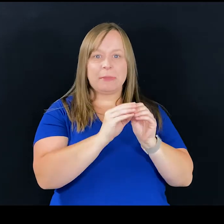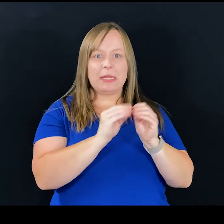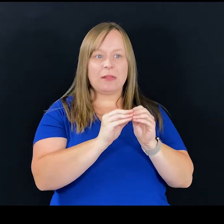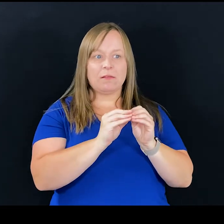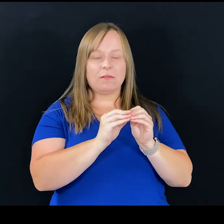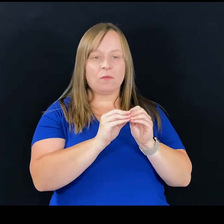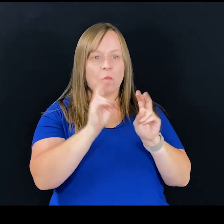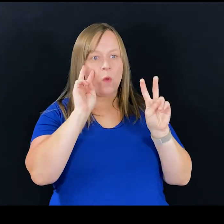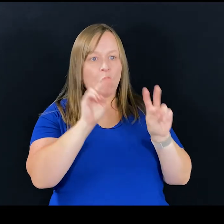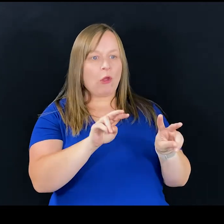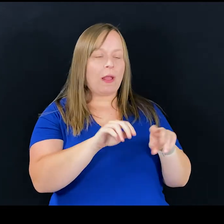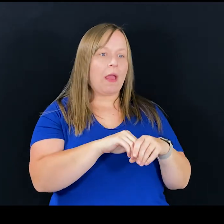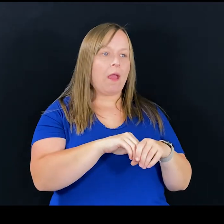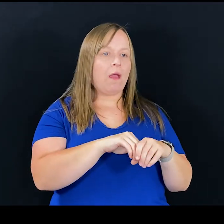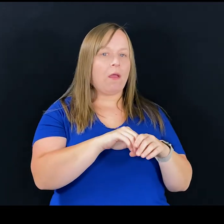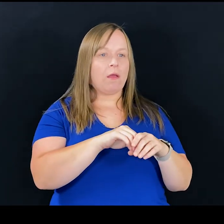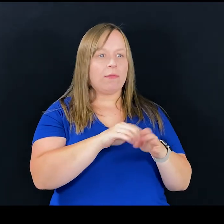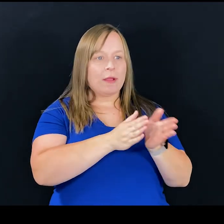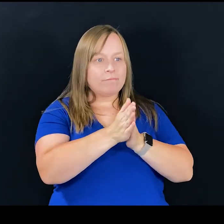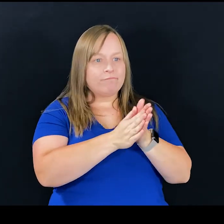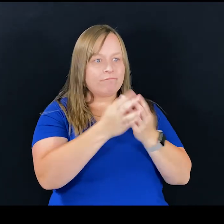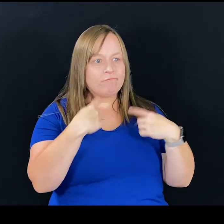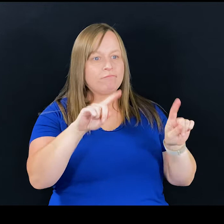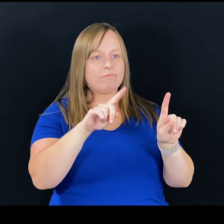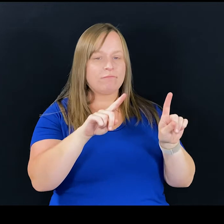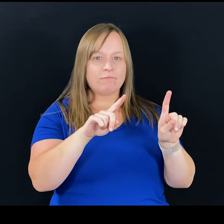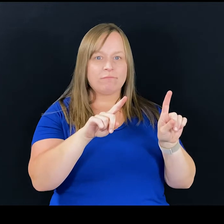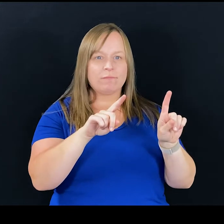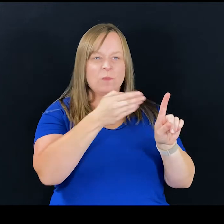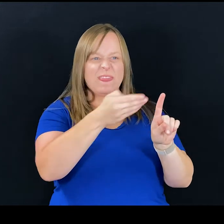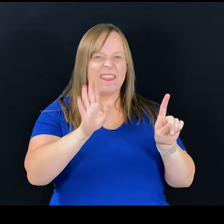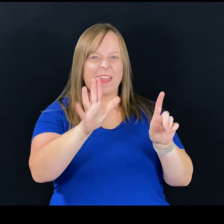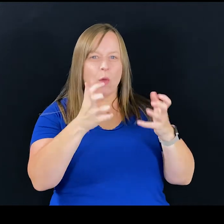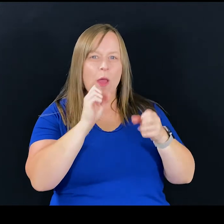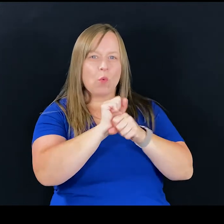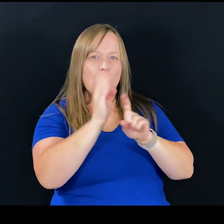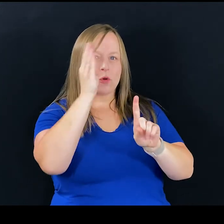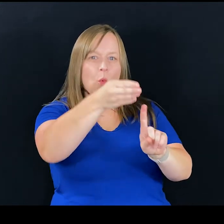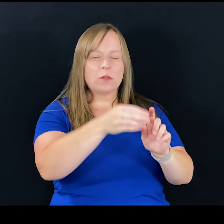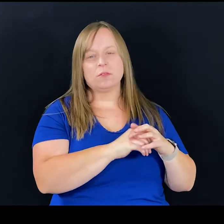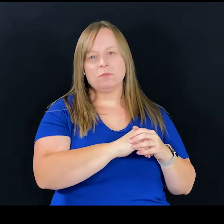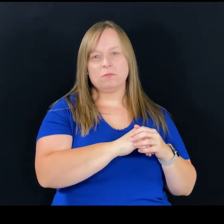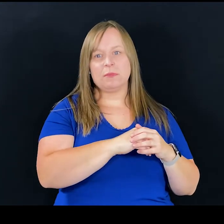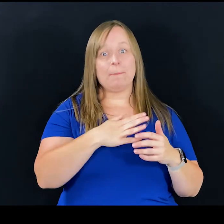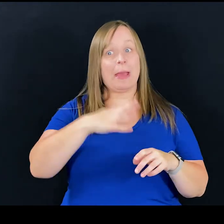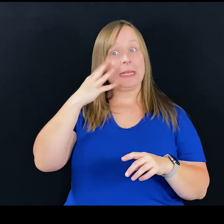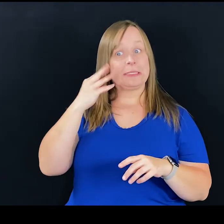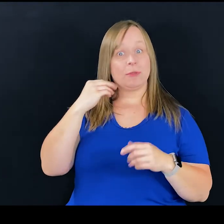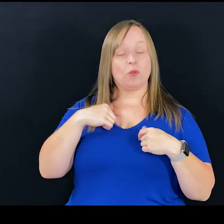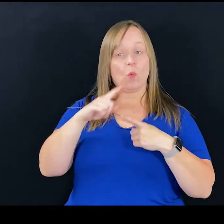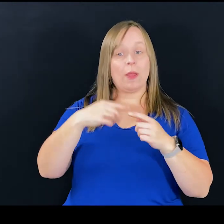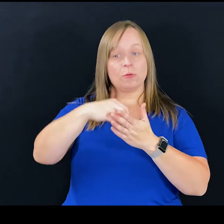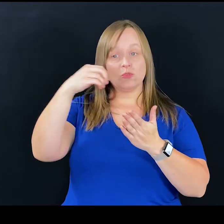these meetings because we're looking at kids' volition and initiative towards things that they want to work towards. In